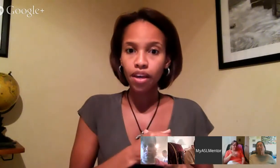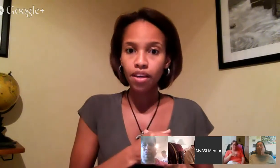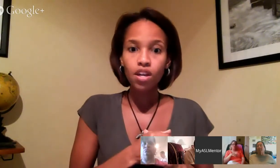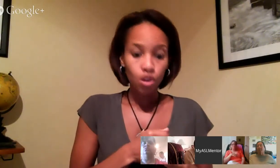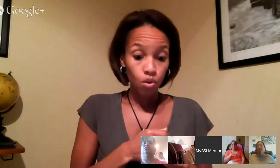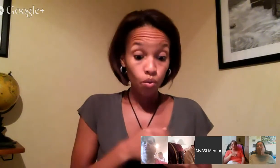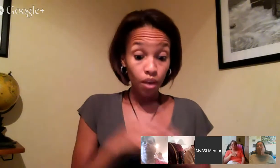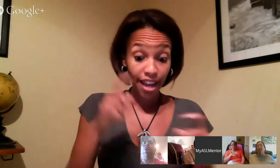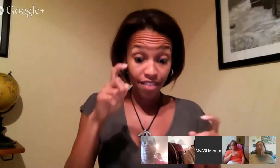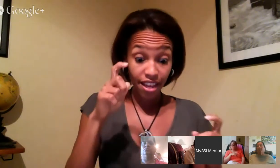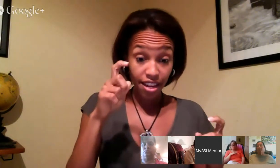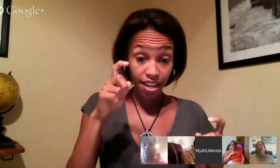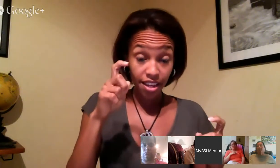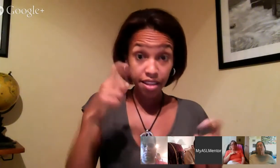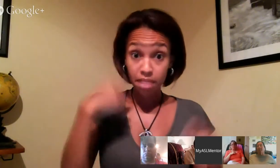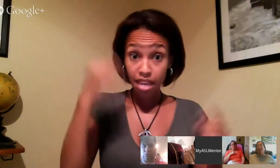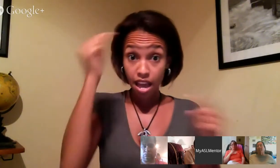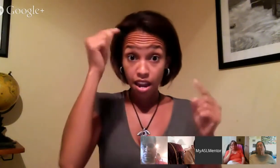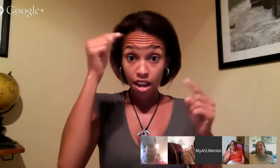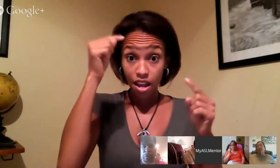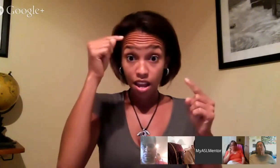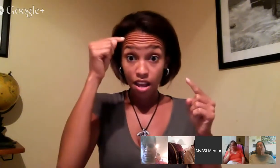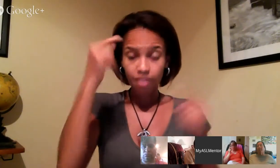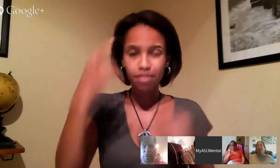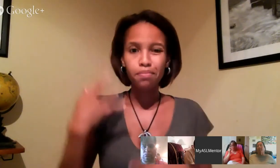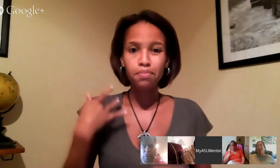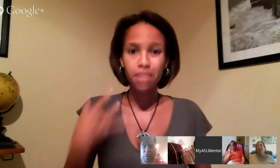Okay. When I have a headache.